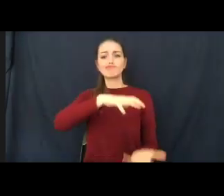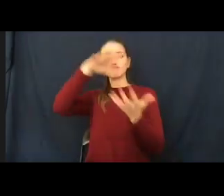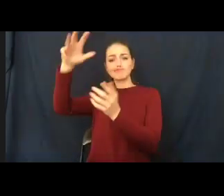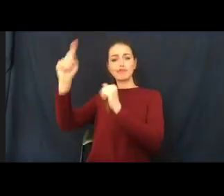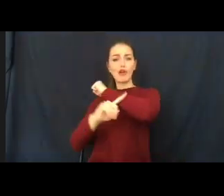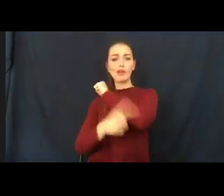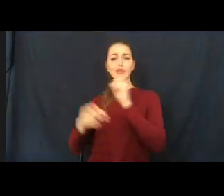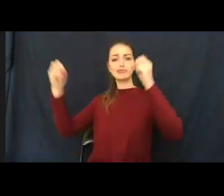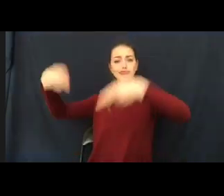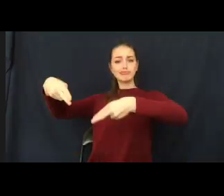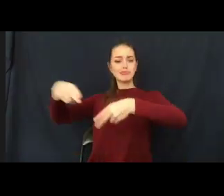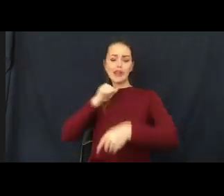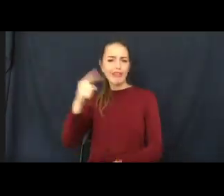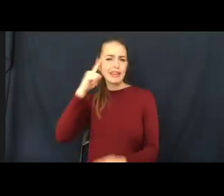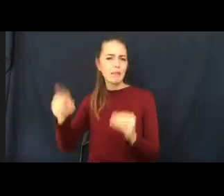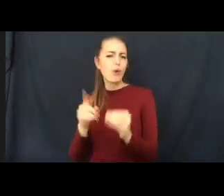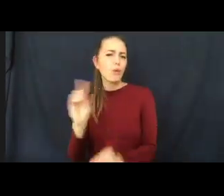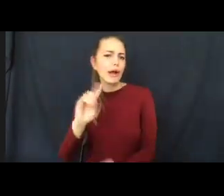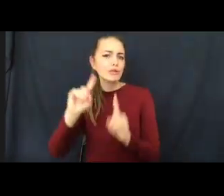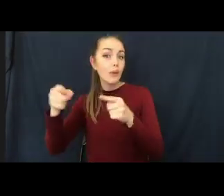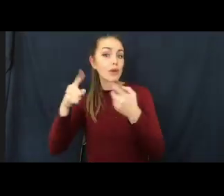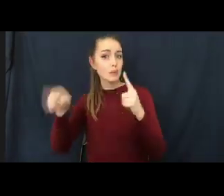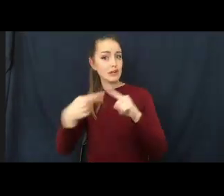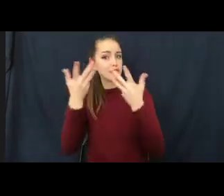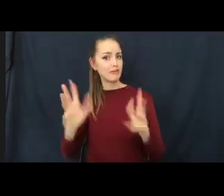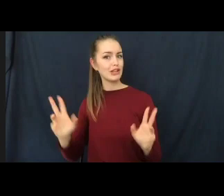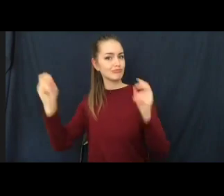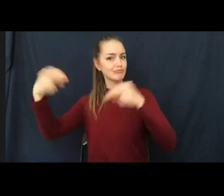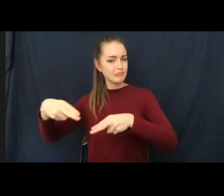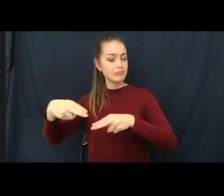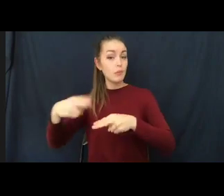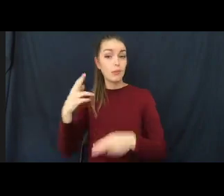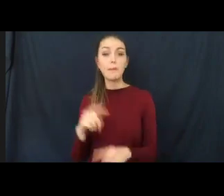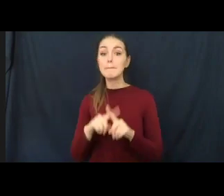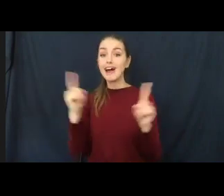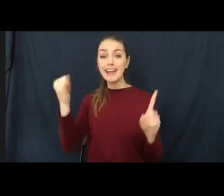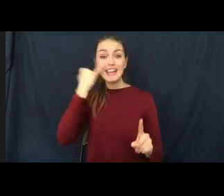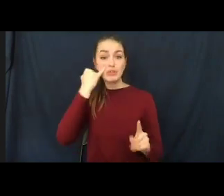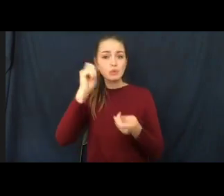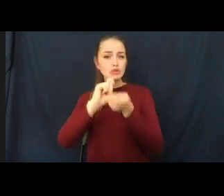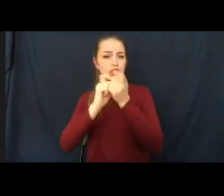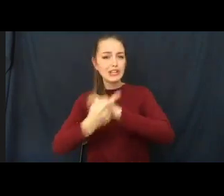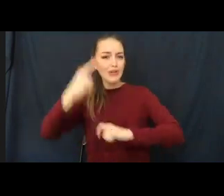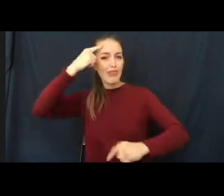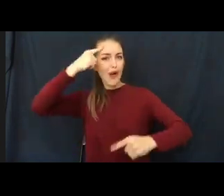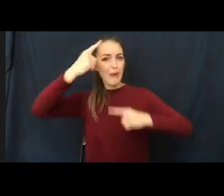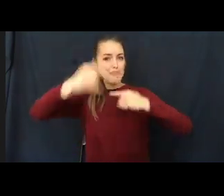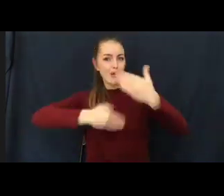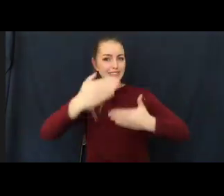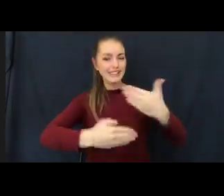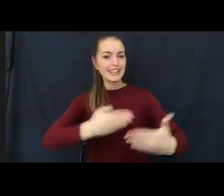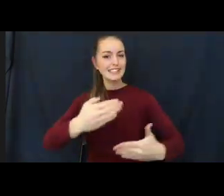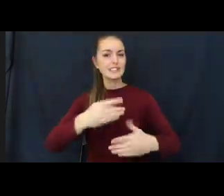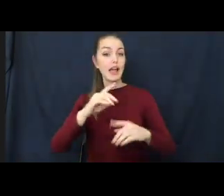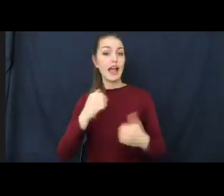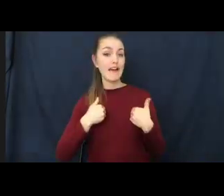it is going afterwards because you're done with it. But when we rethink our processes of like collecting things, for instance, and having a